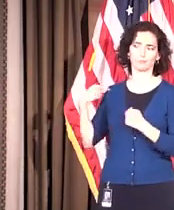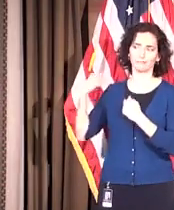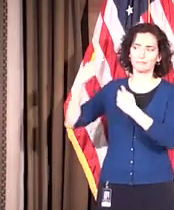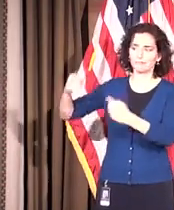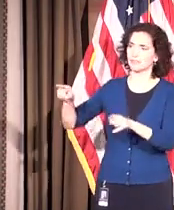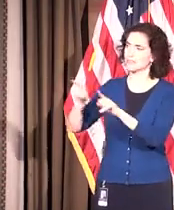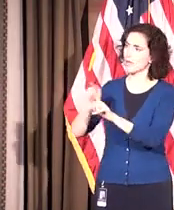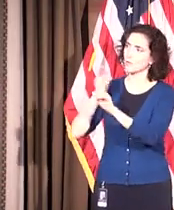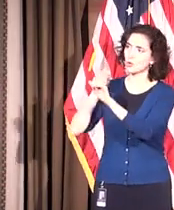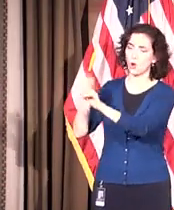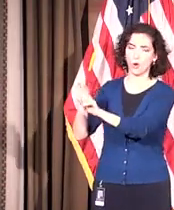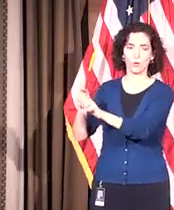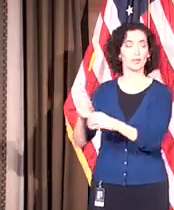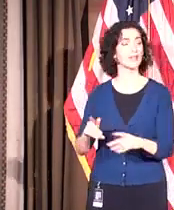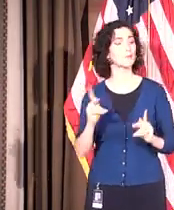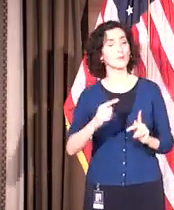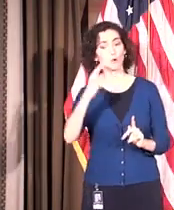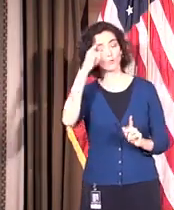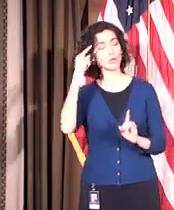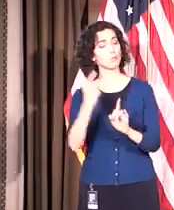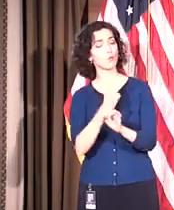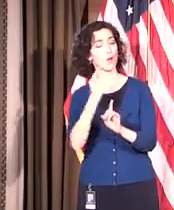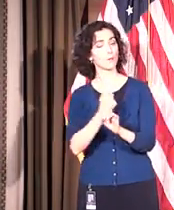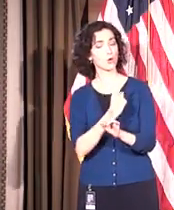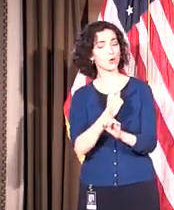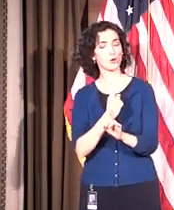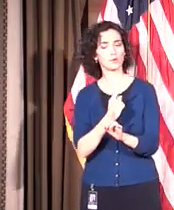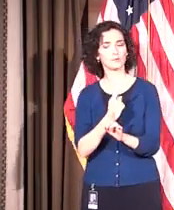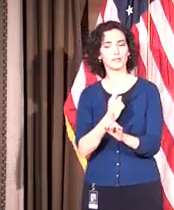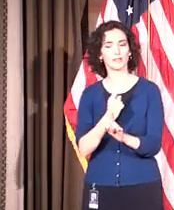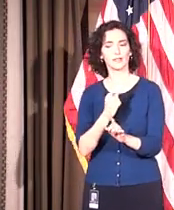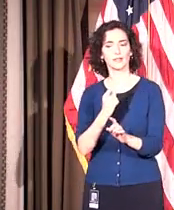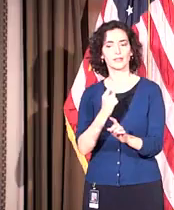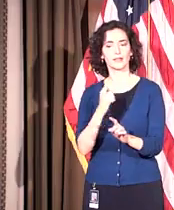can disagree about exactly where to strike that